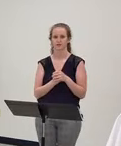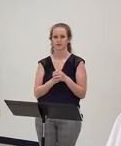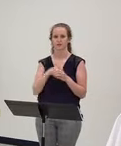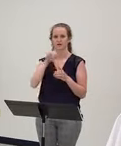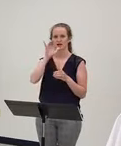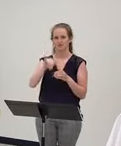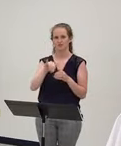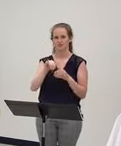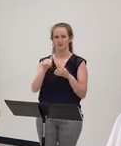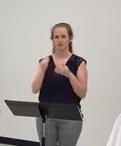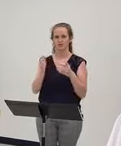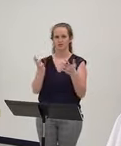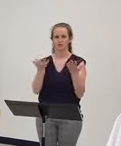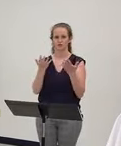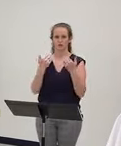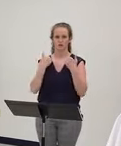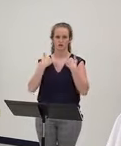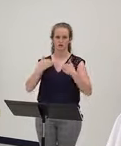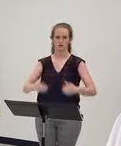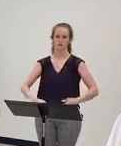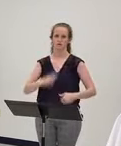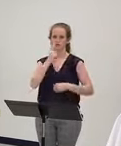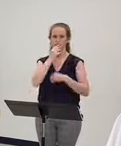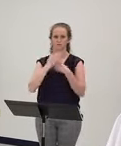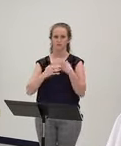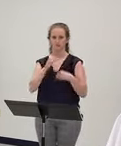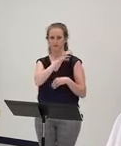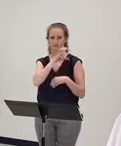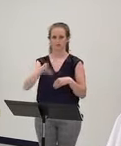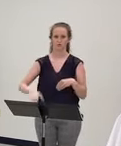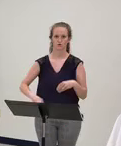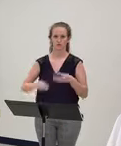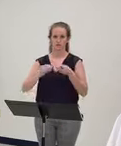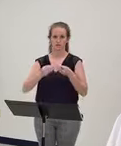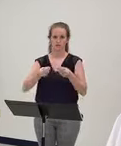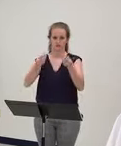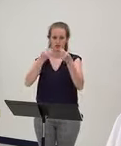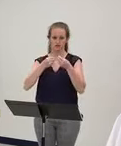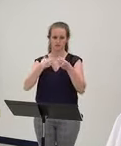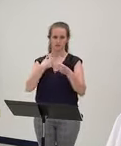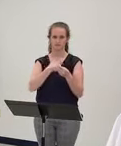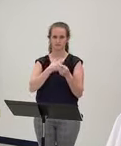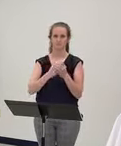That is what the body and blood of Christ provides for us.